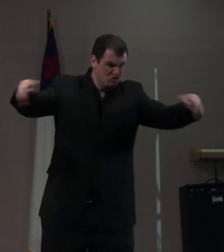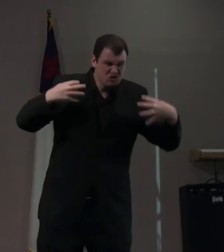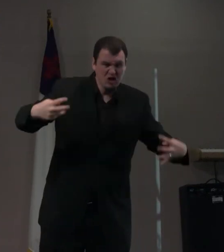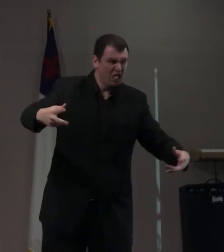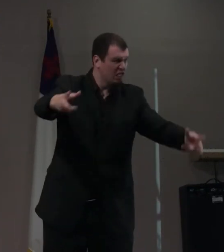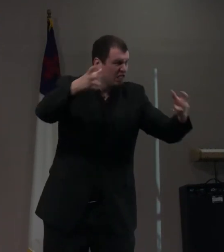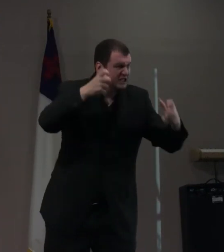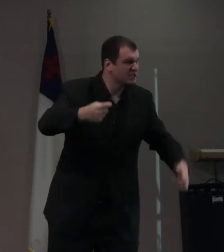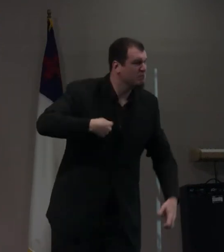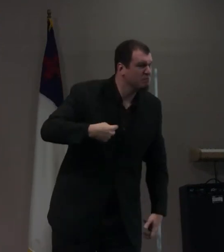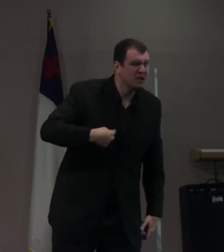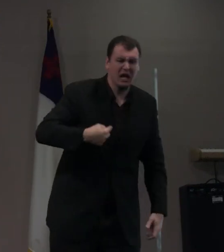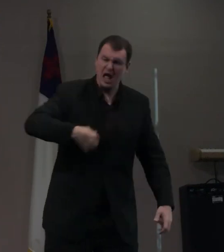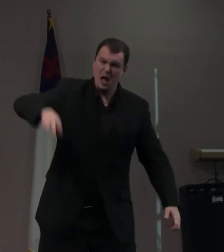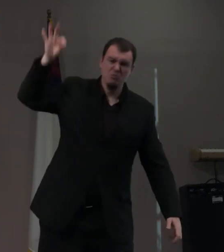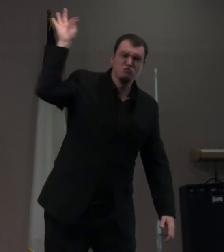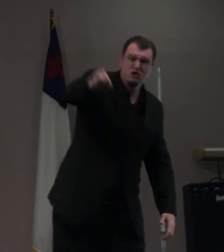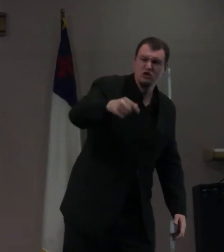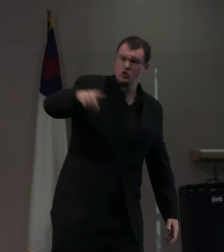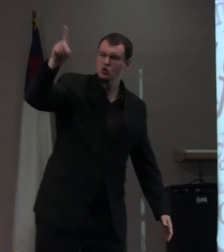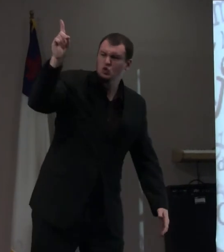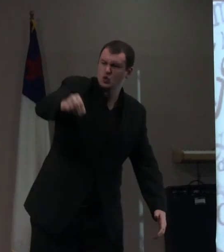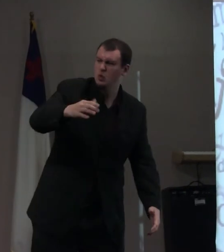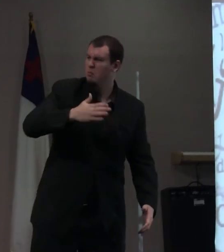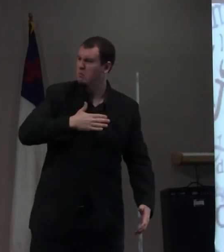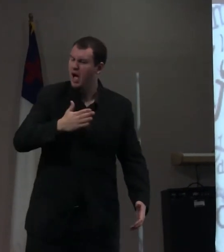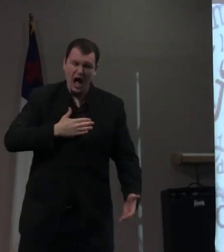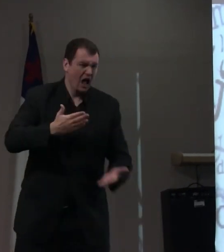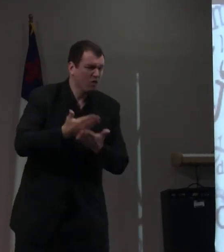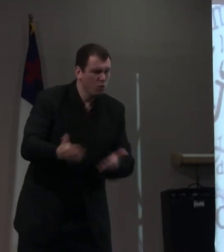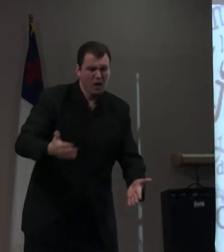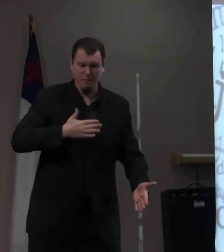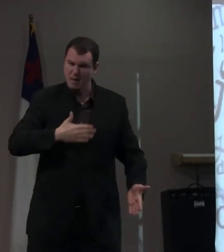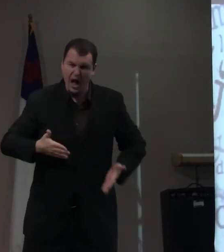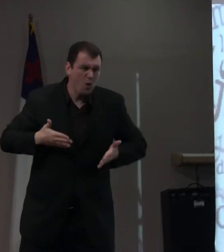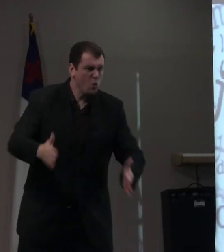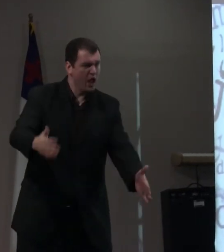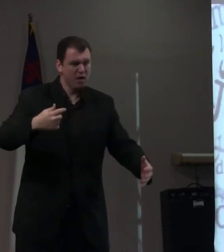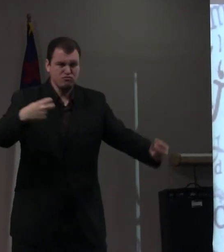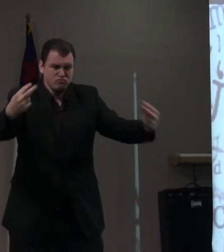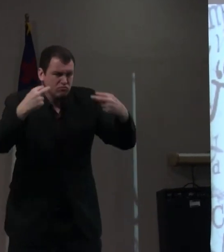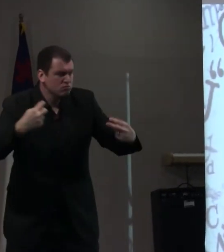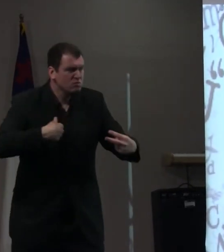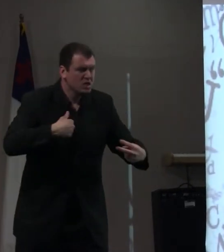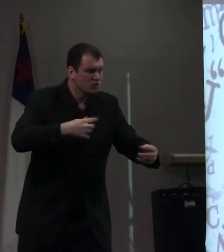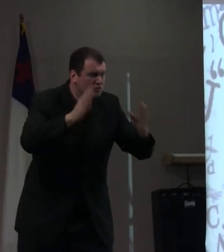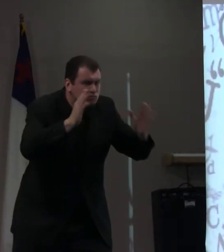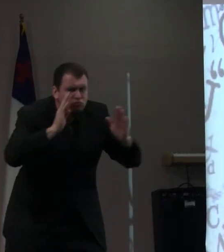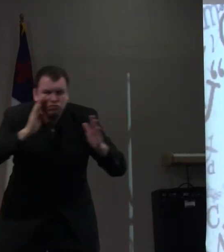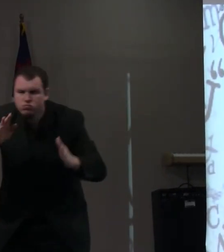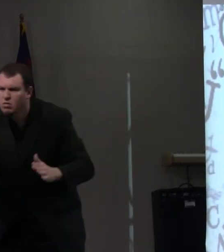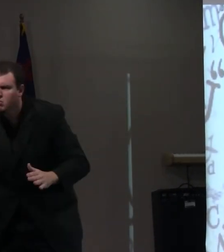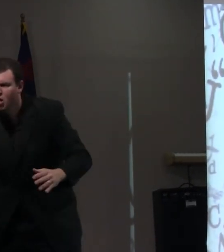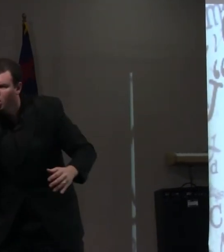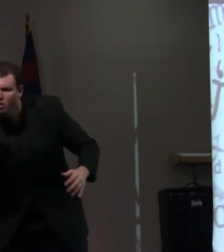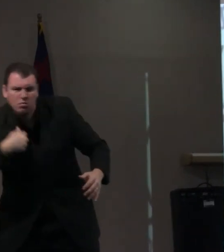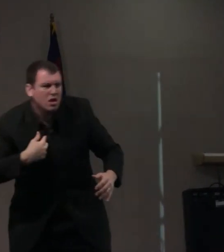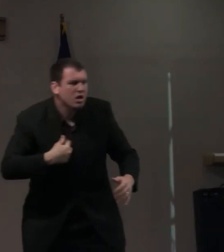I'm the pastor. Do I say everybody needs to look at me to listen to me, to do everything